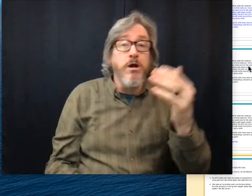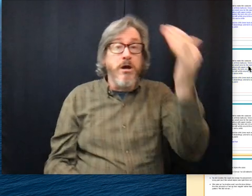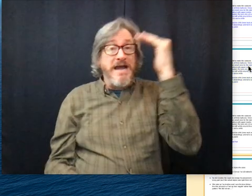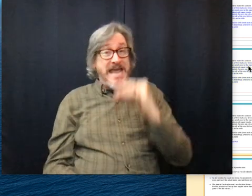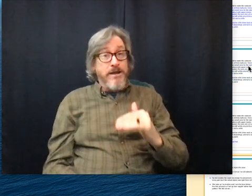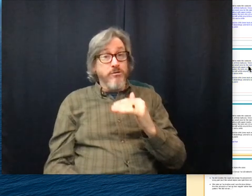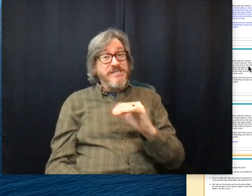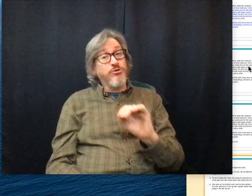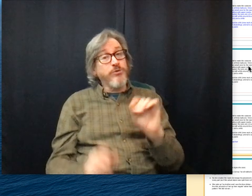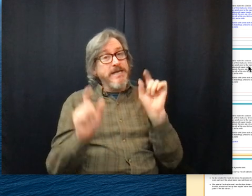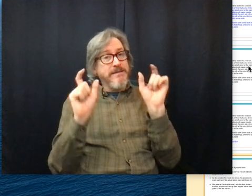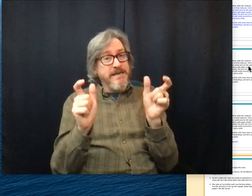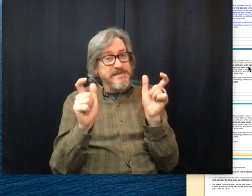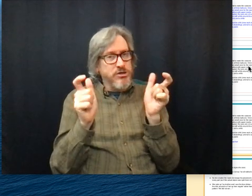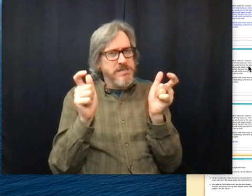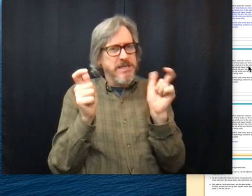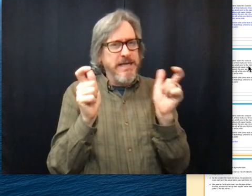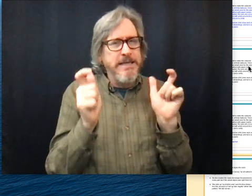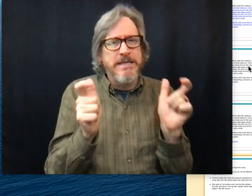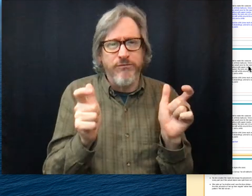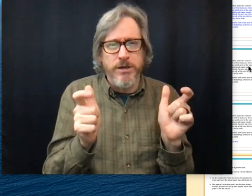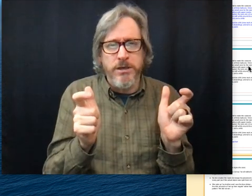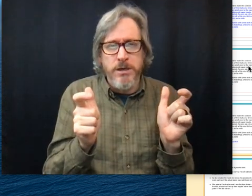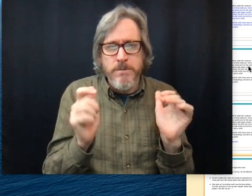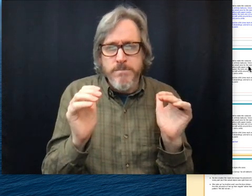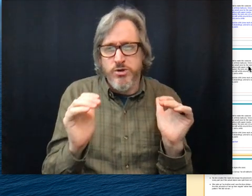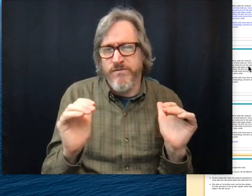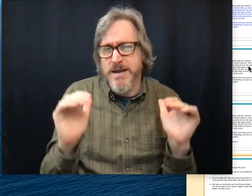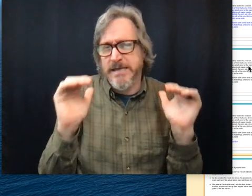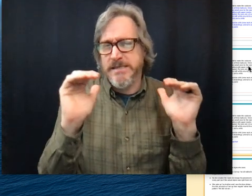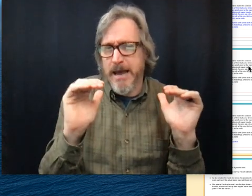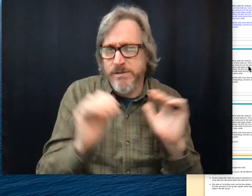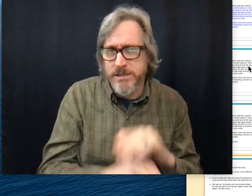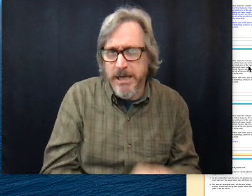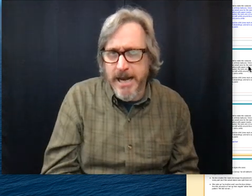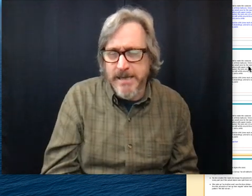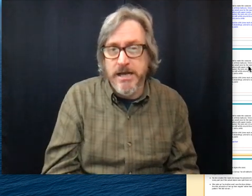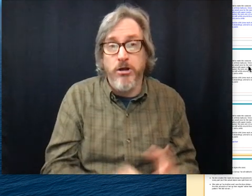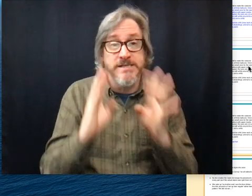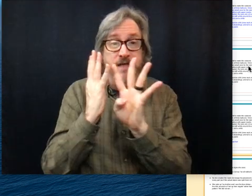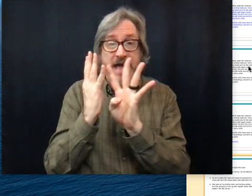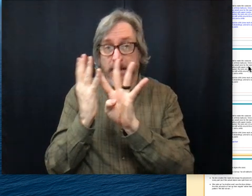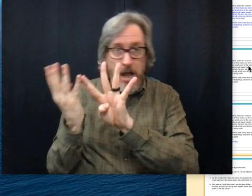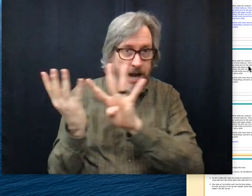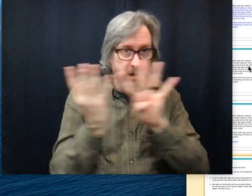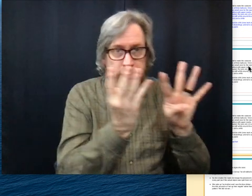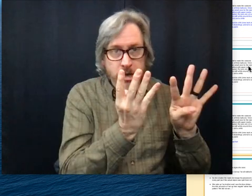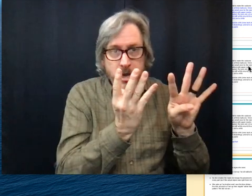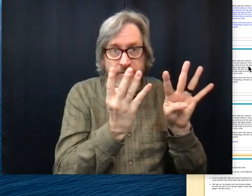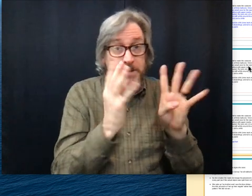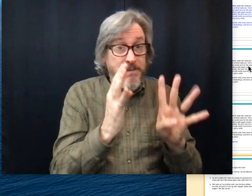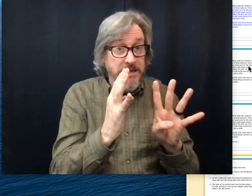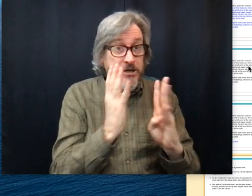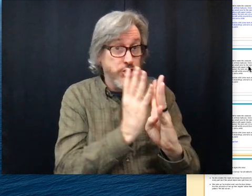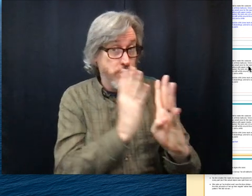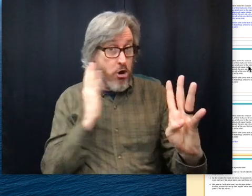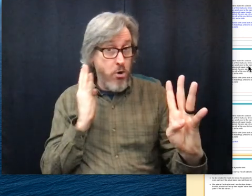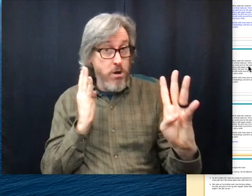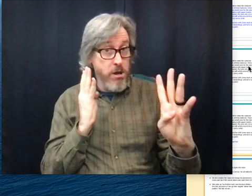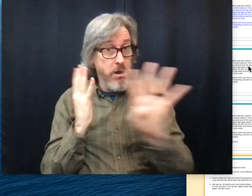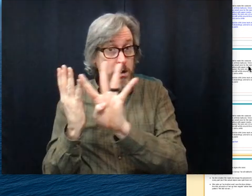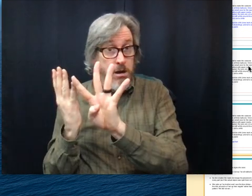So again, those three things that are slightly different sort of next steps in ASL is that line, the ability